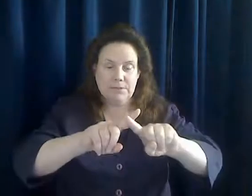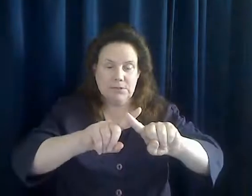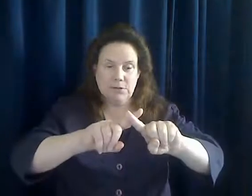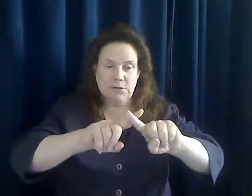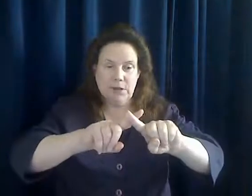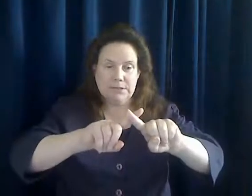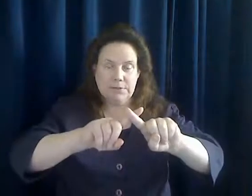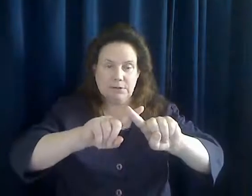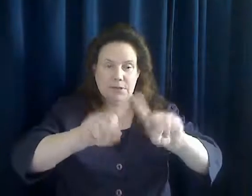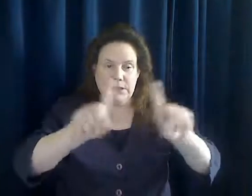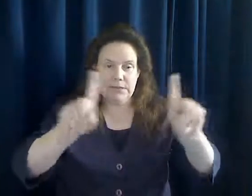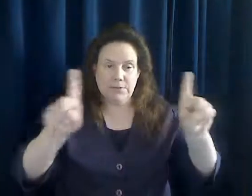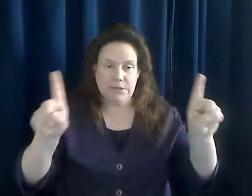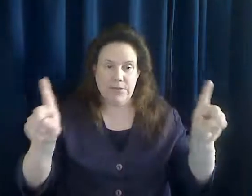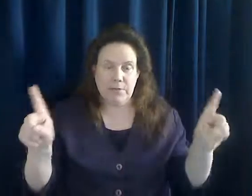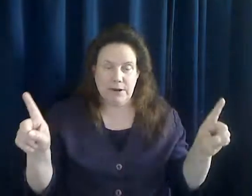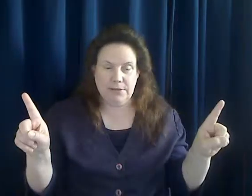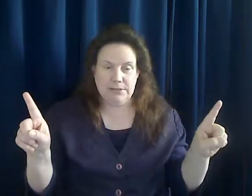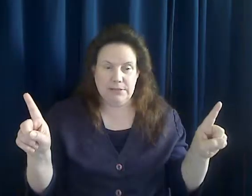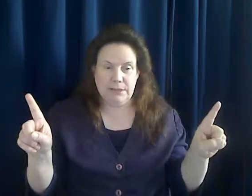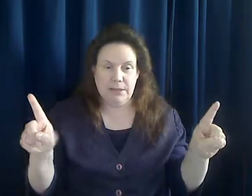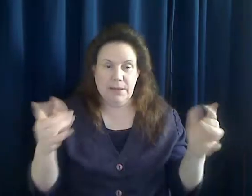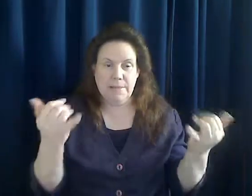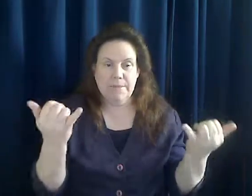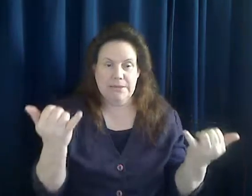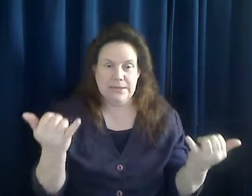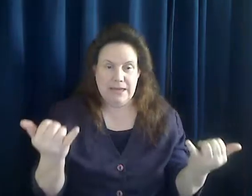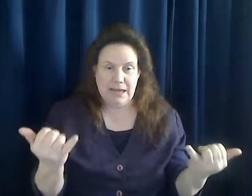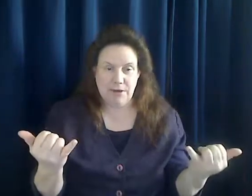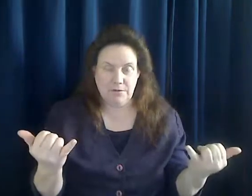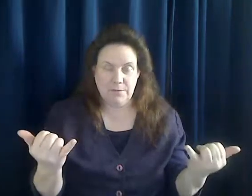So you cross them into an X and bring them apart. But